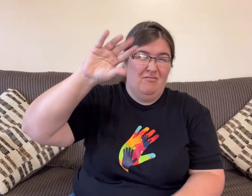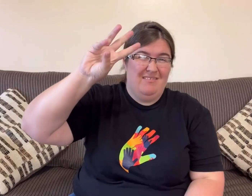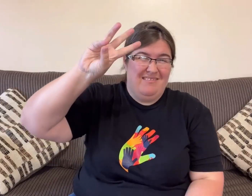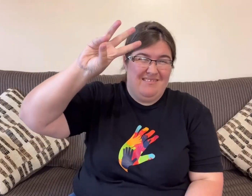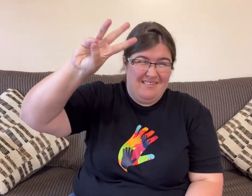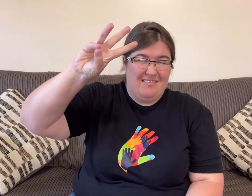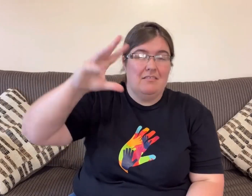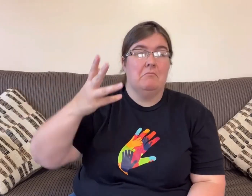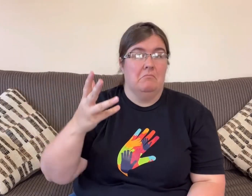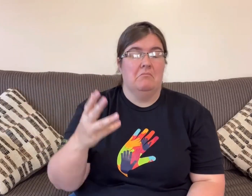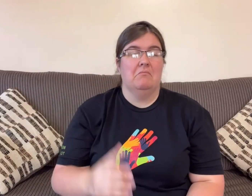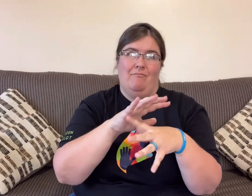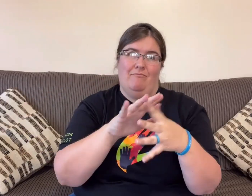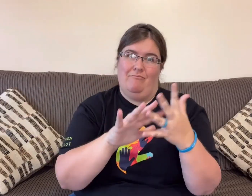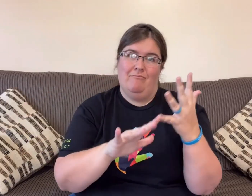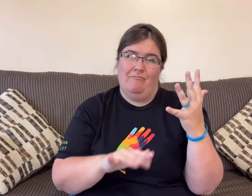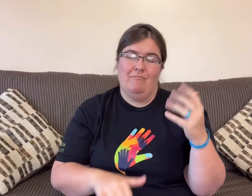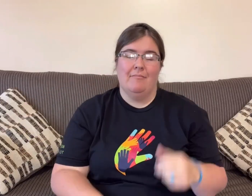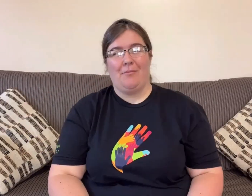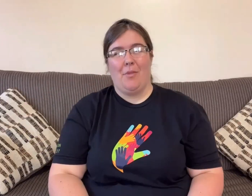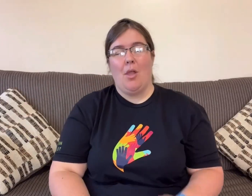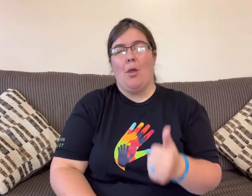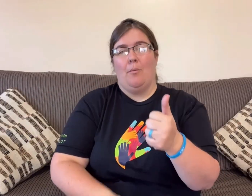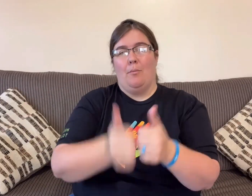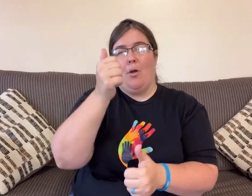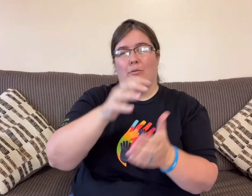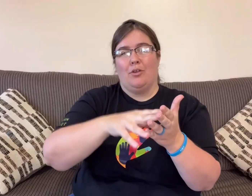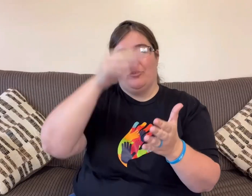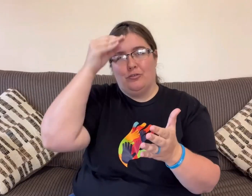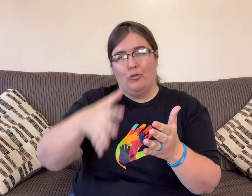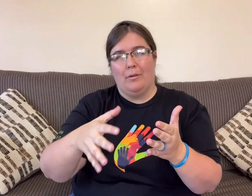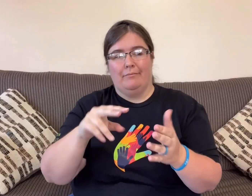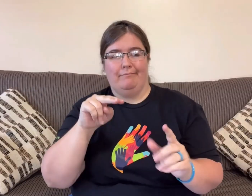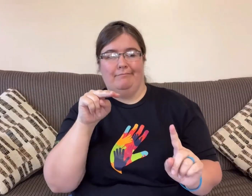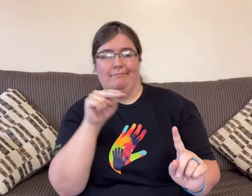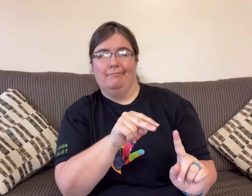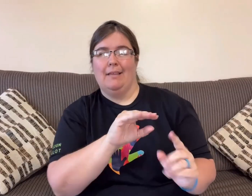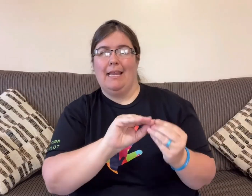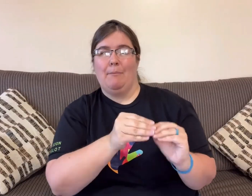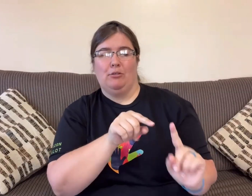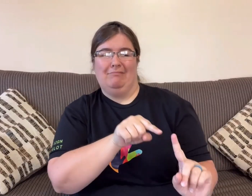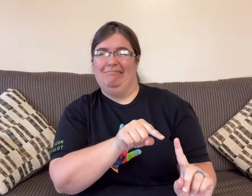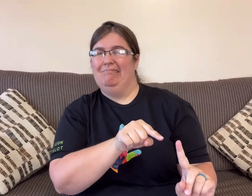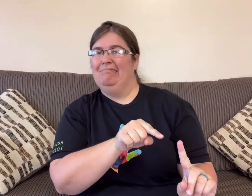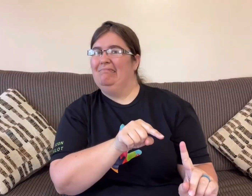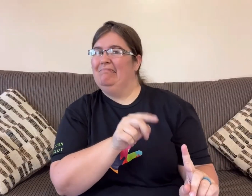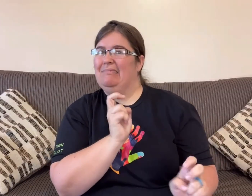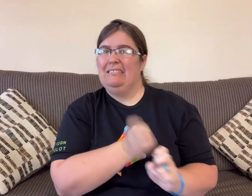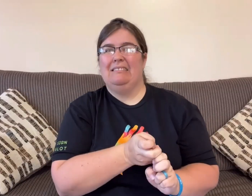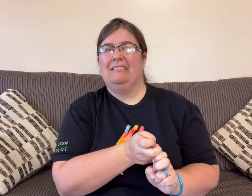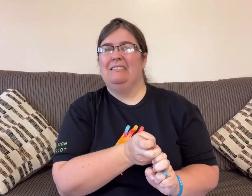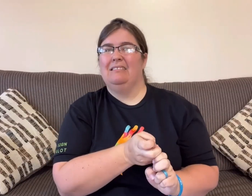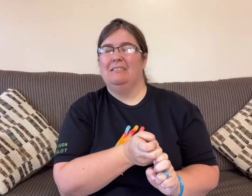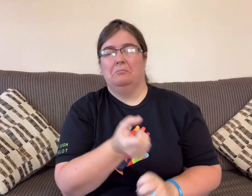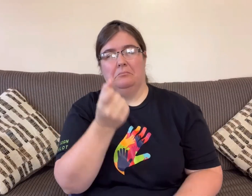something, so you'd show it that way. So there are many different ways to sign numbers in ASL, and most students see numbers as hard, which totally makes